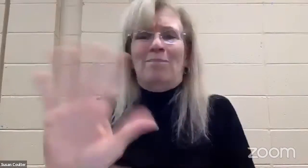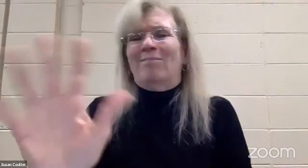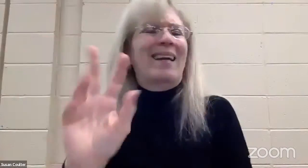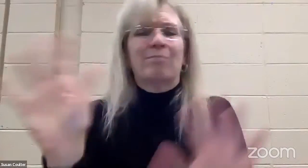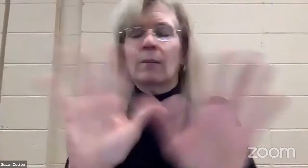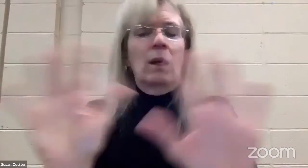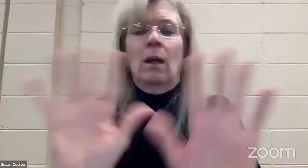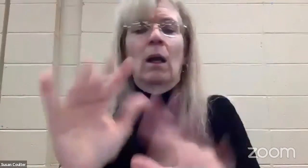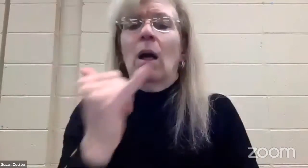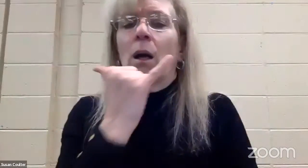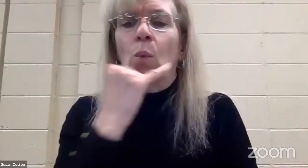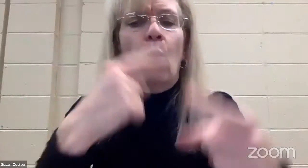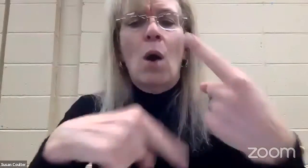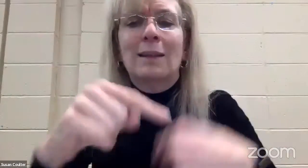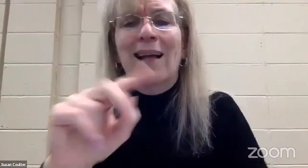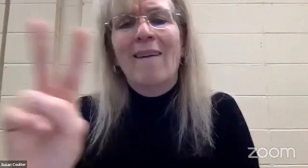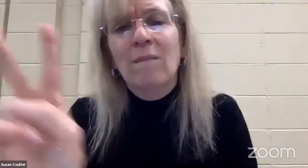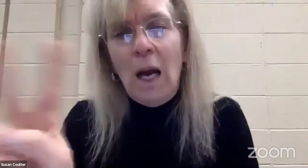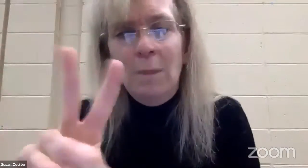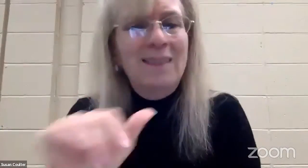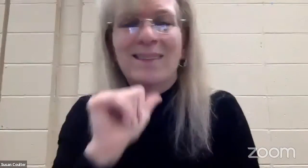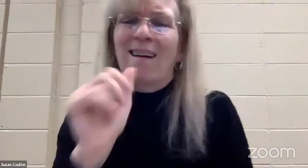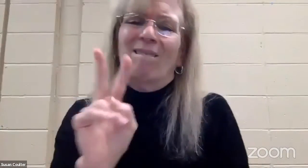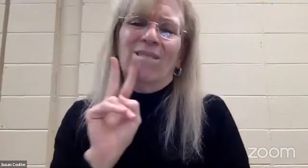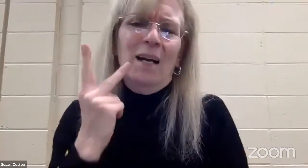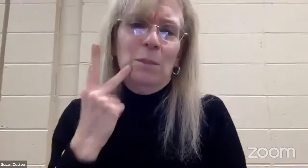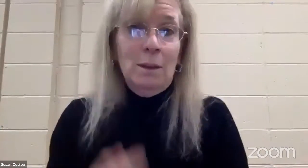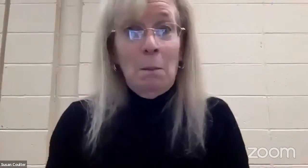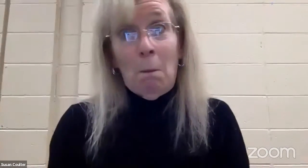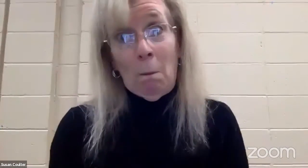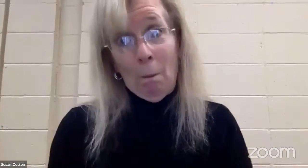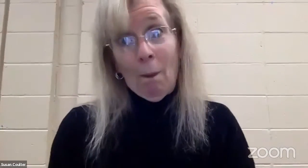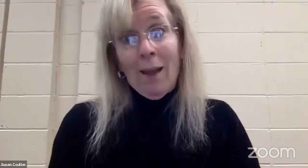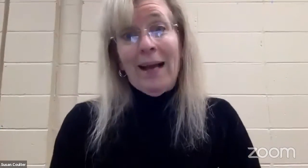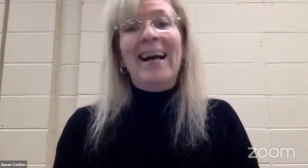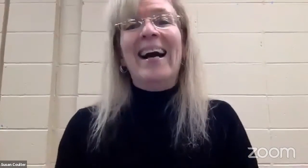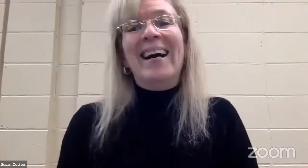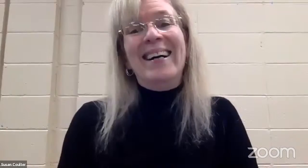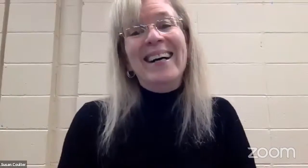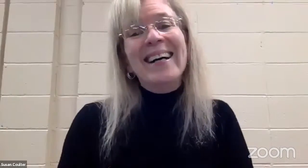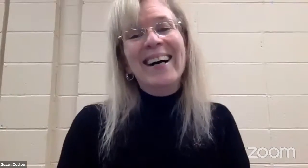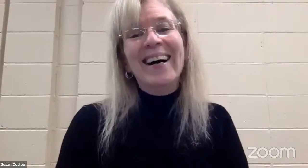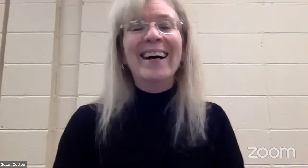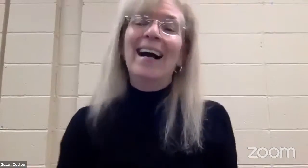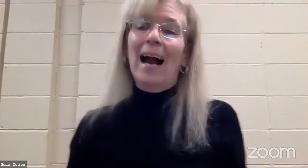So, I'm saying vitamins, not vitamins.